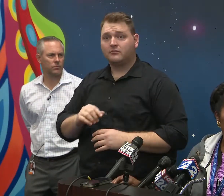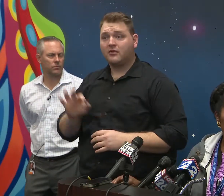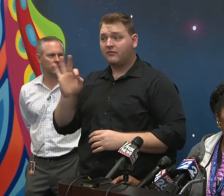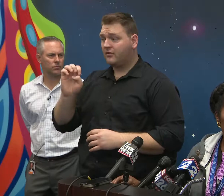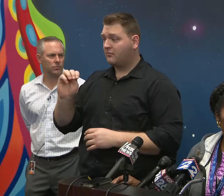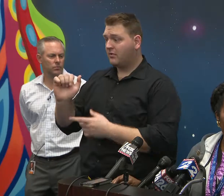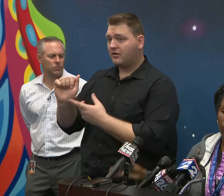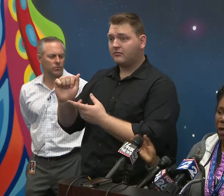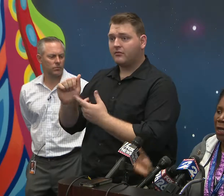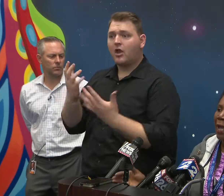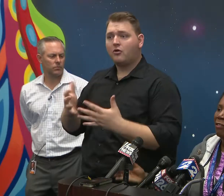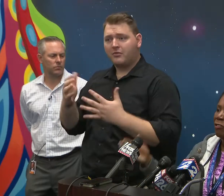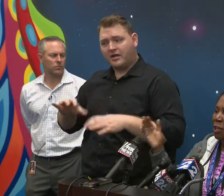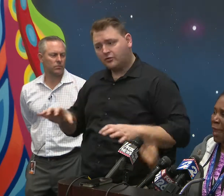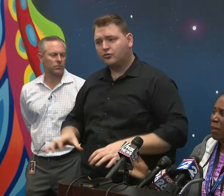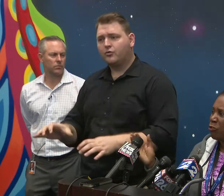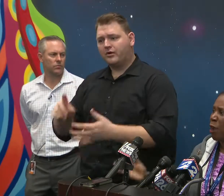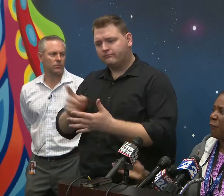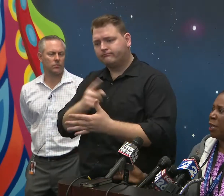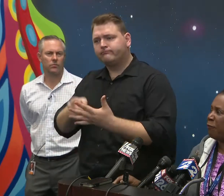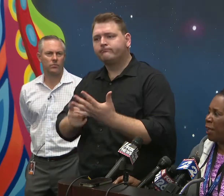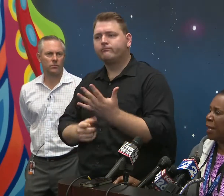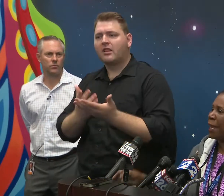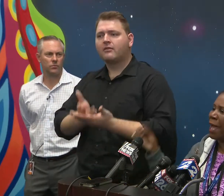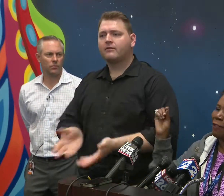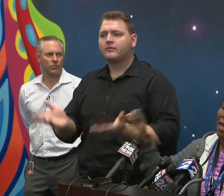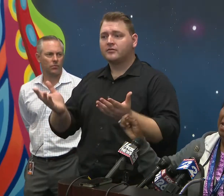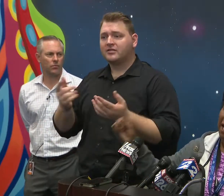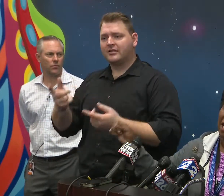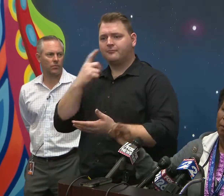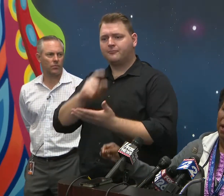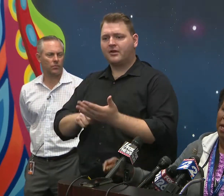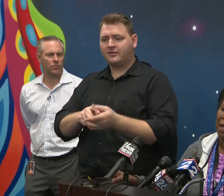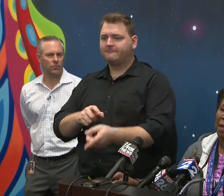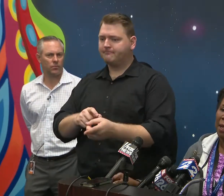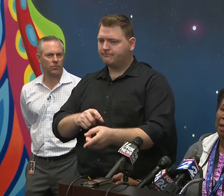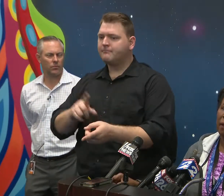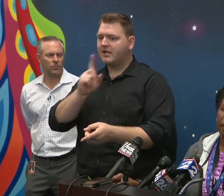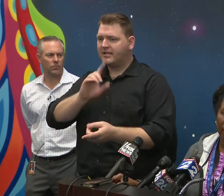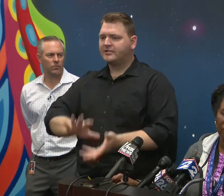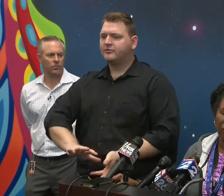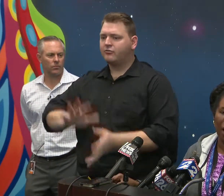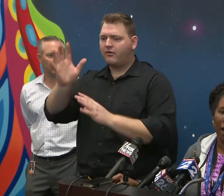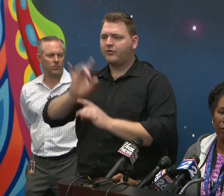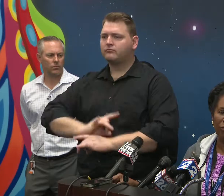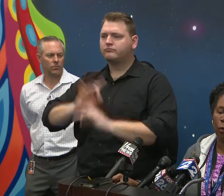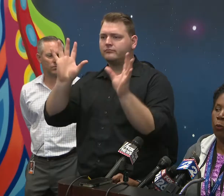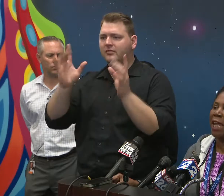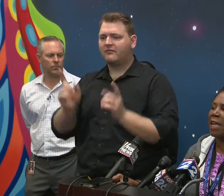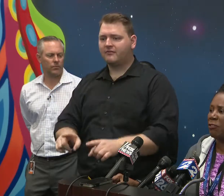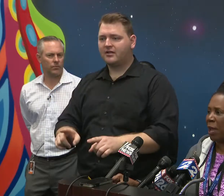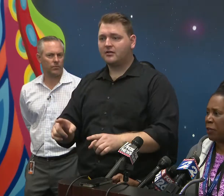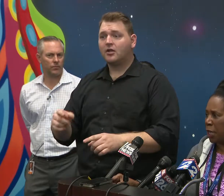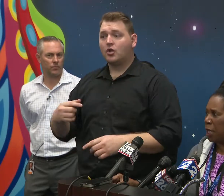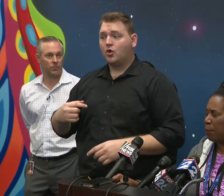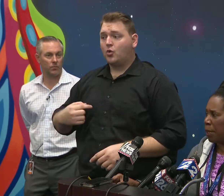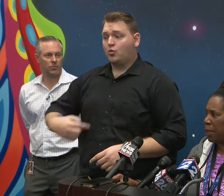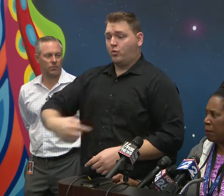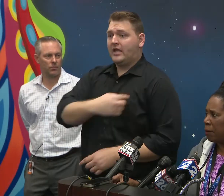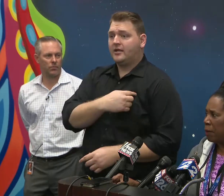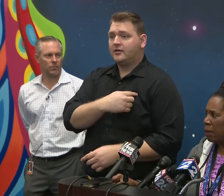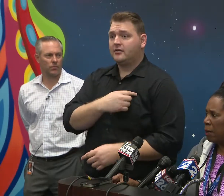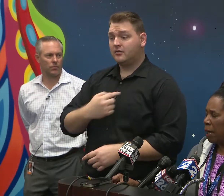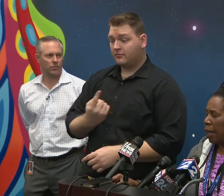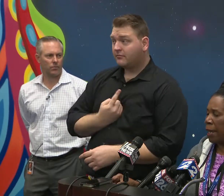FEMA. And he realizes a catastrophic event, and I've got to get him money. The members of Congress, the wees, have to get him